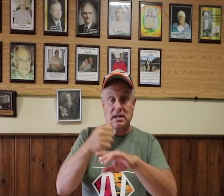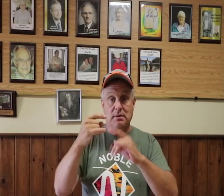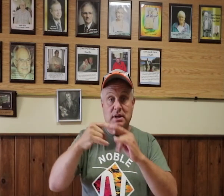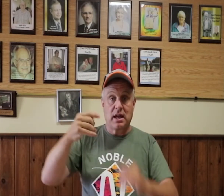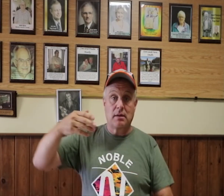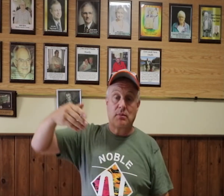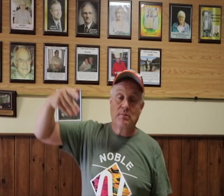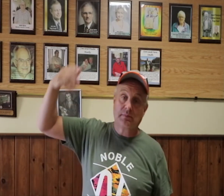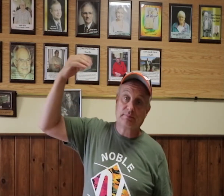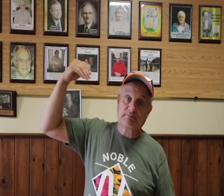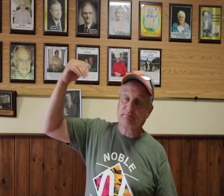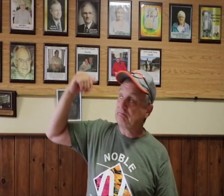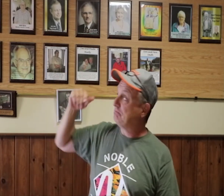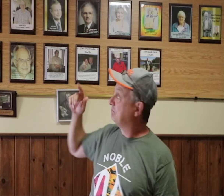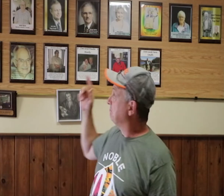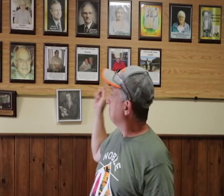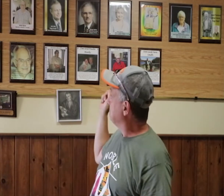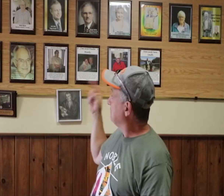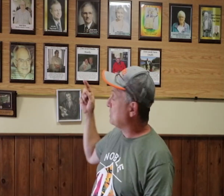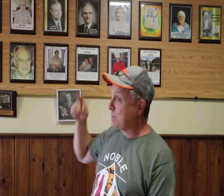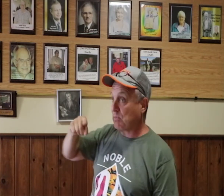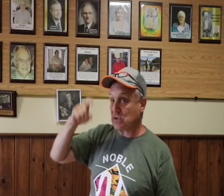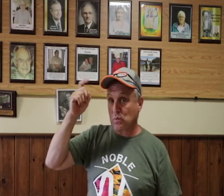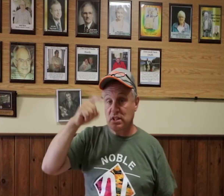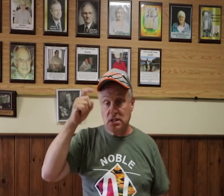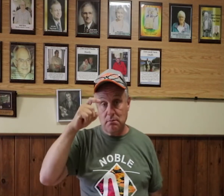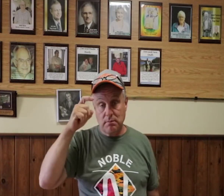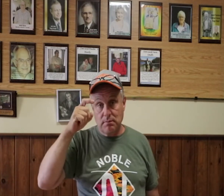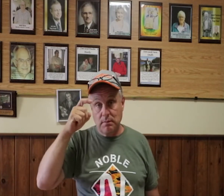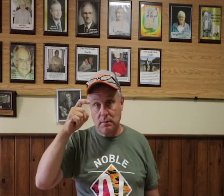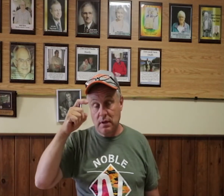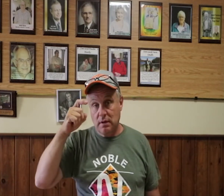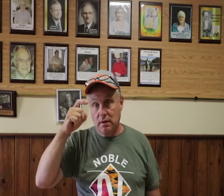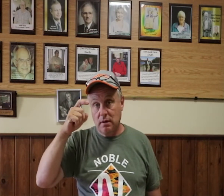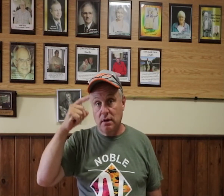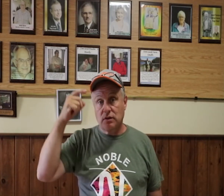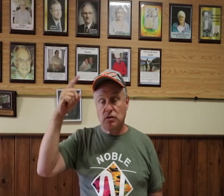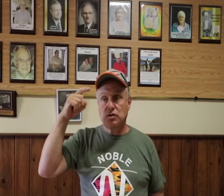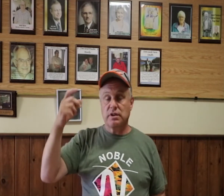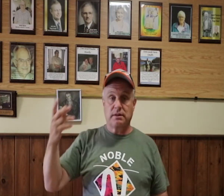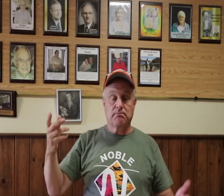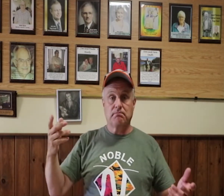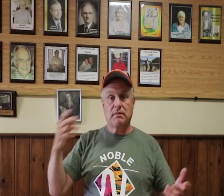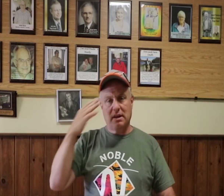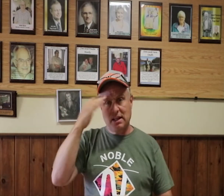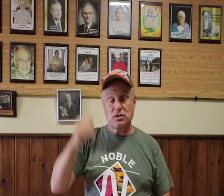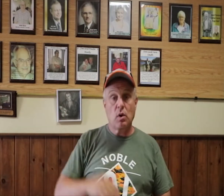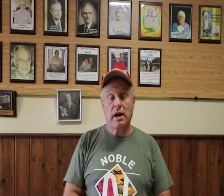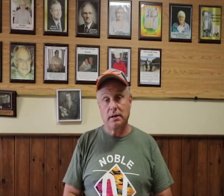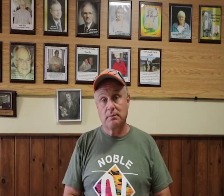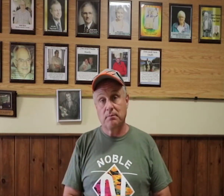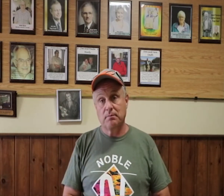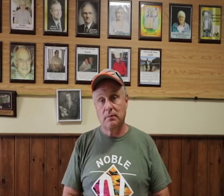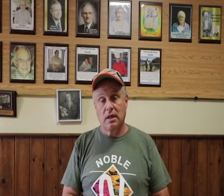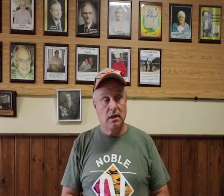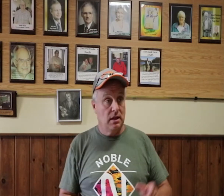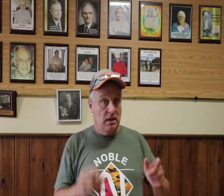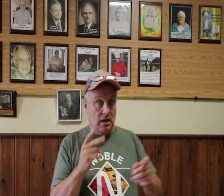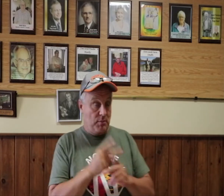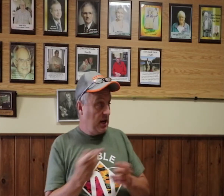up camp. Those people's wisdom, their dream, and that's why. I'm right